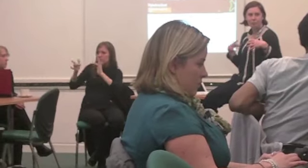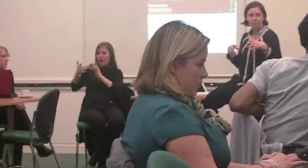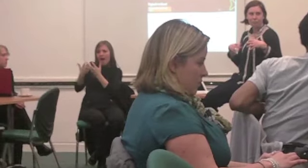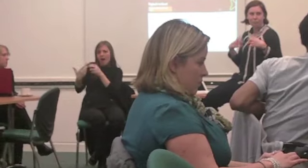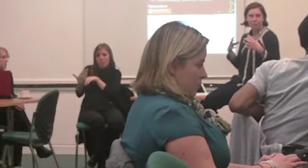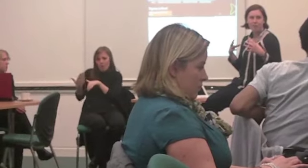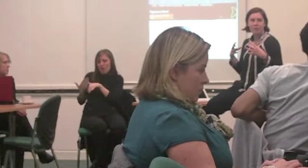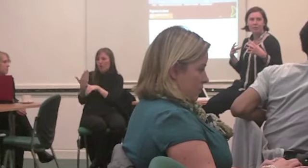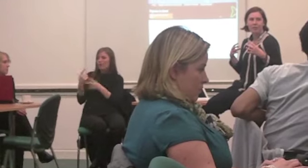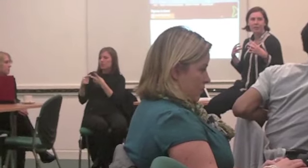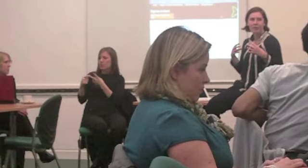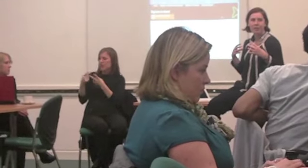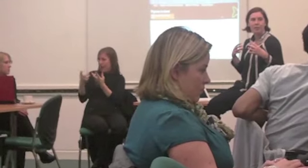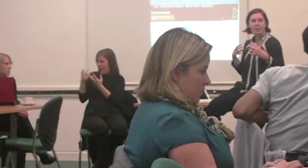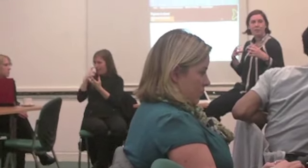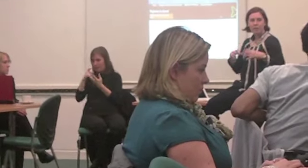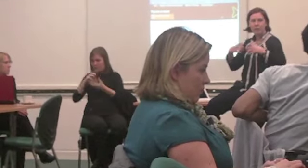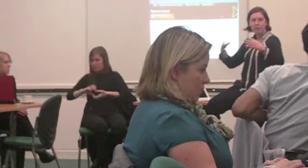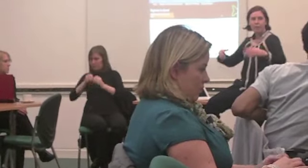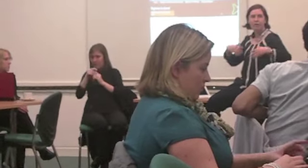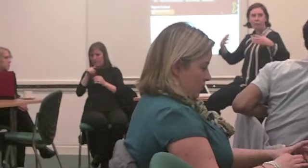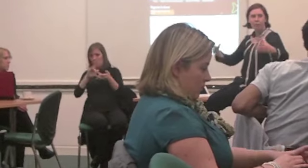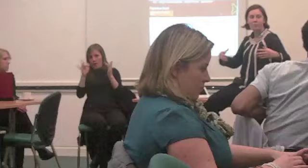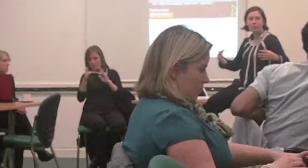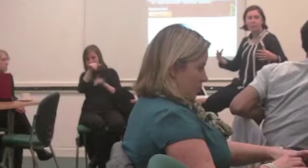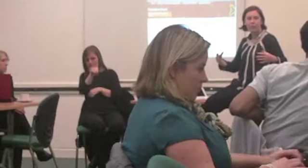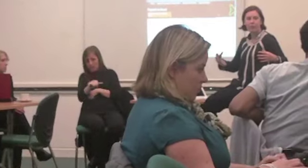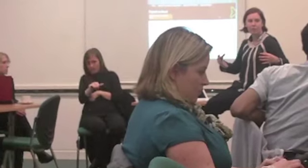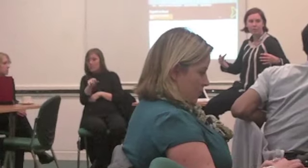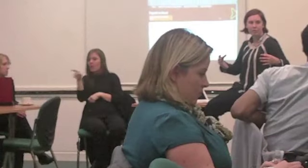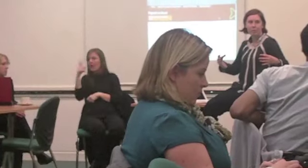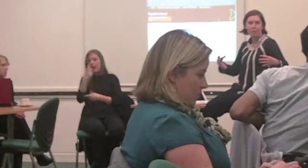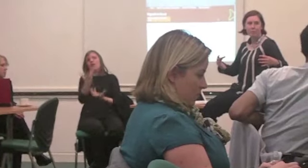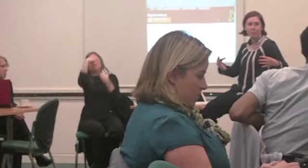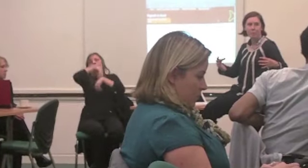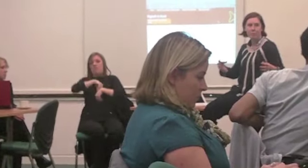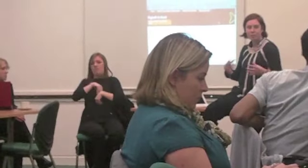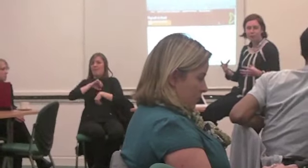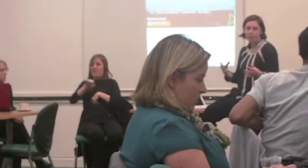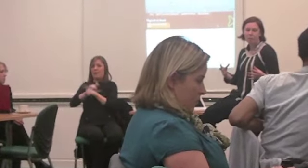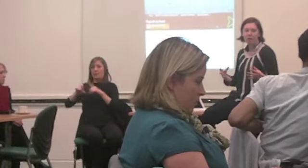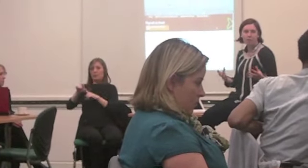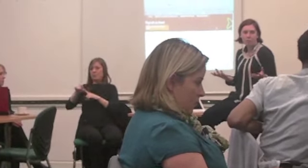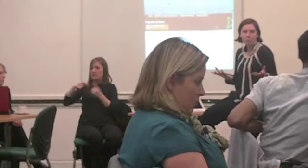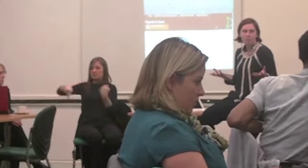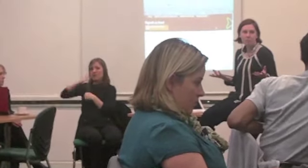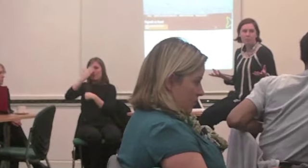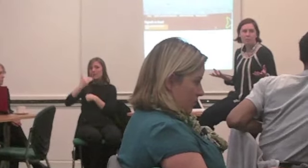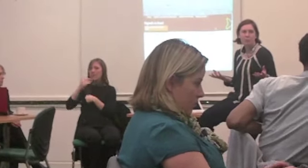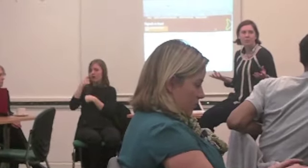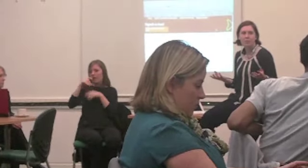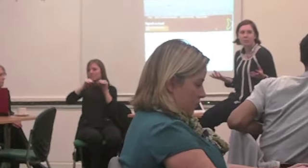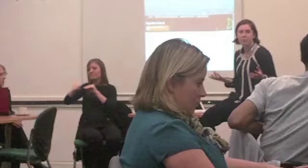steps of creating a site like that, so they can then roll those skills out to people in the community, so they can use